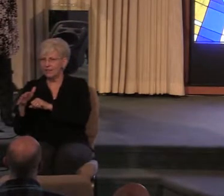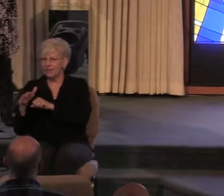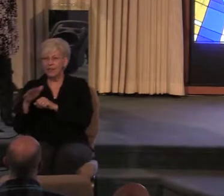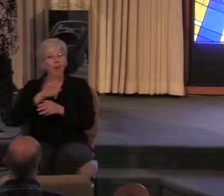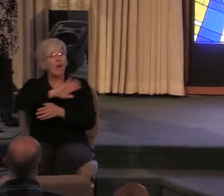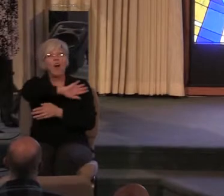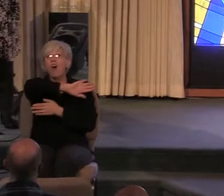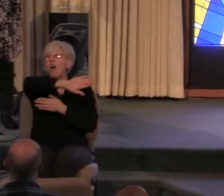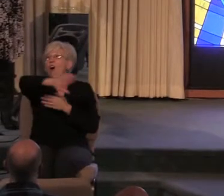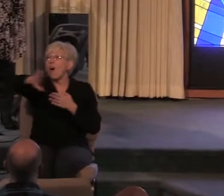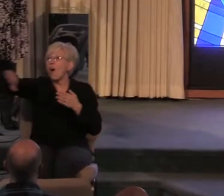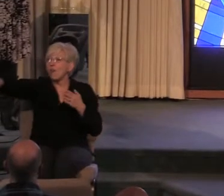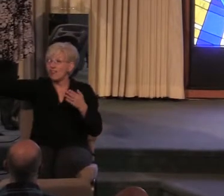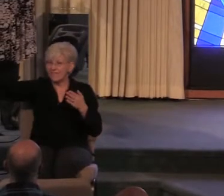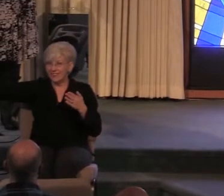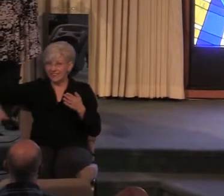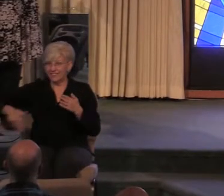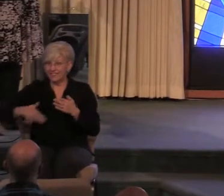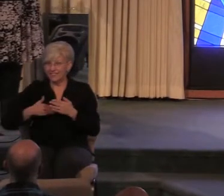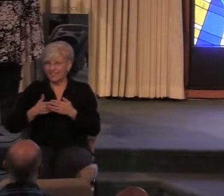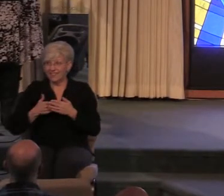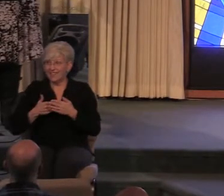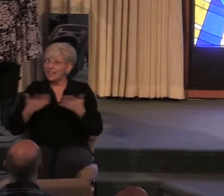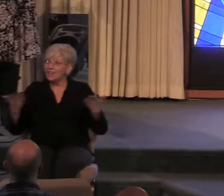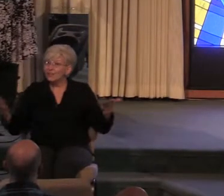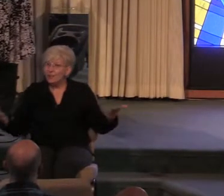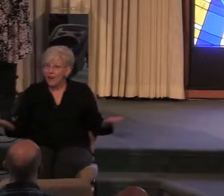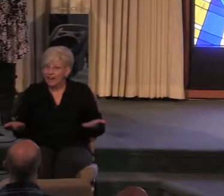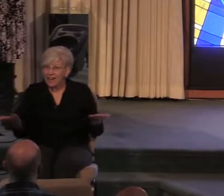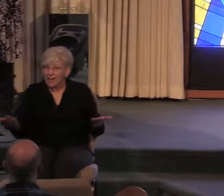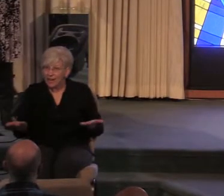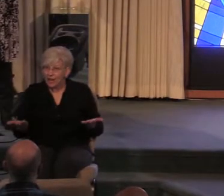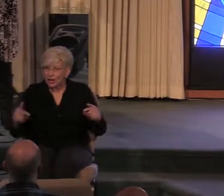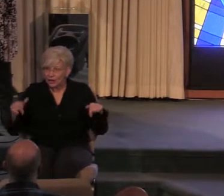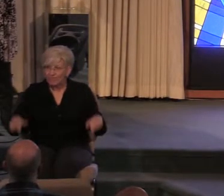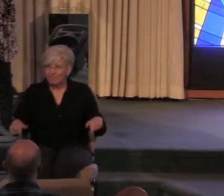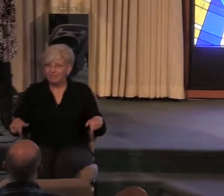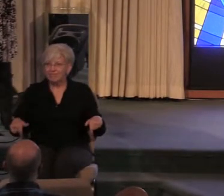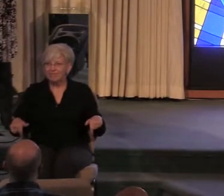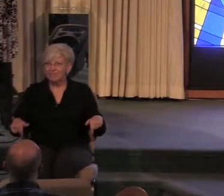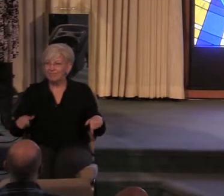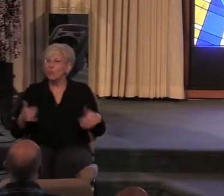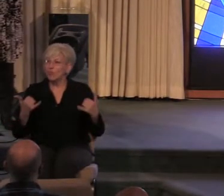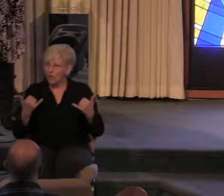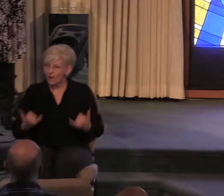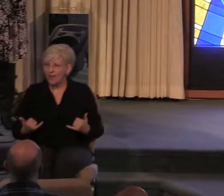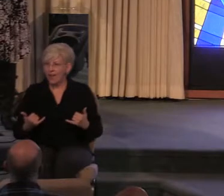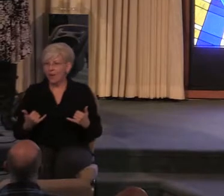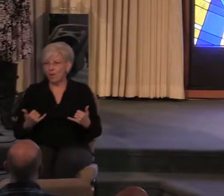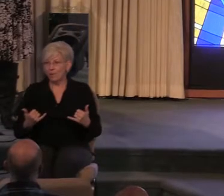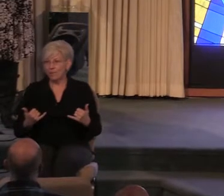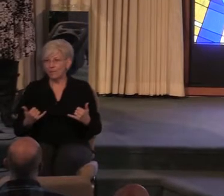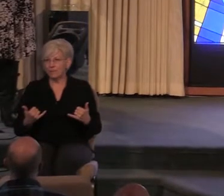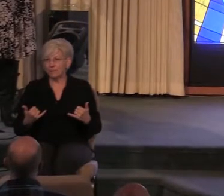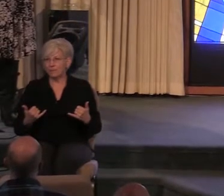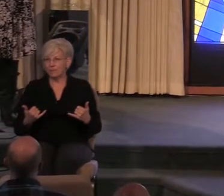all of it is right here, right now.